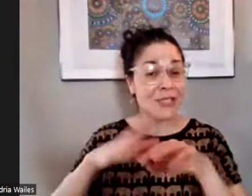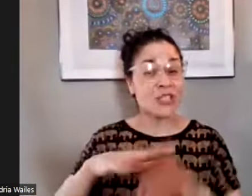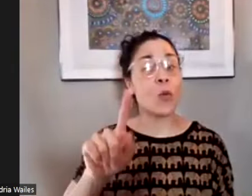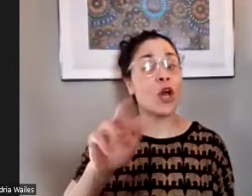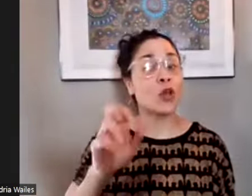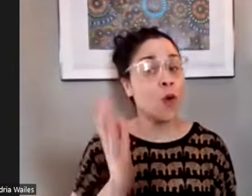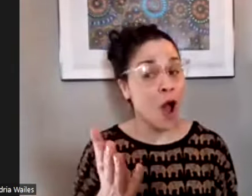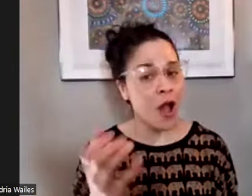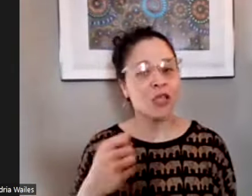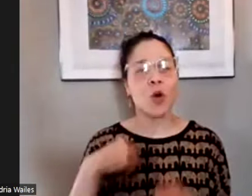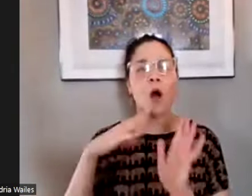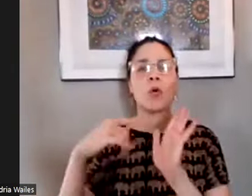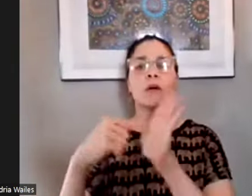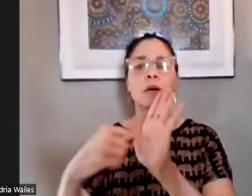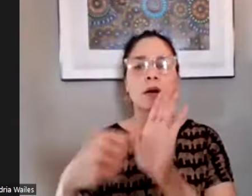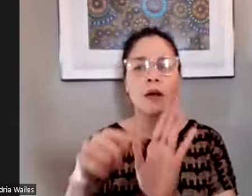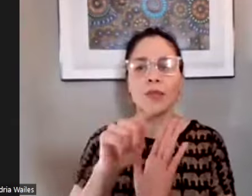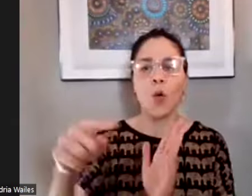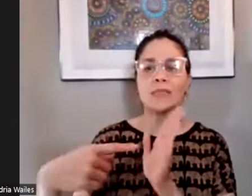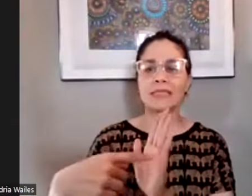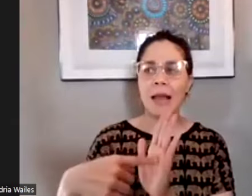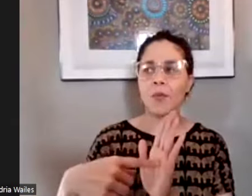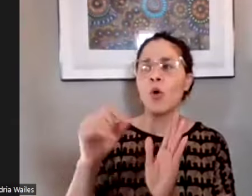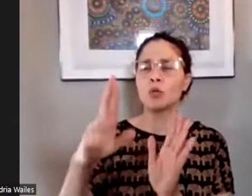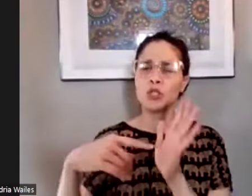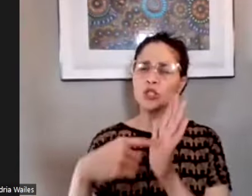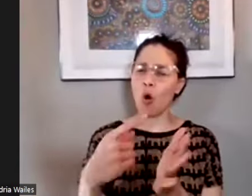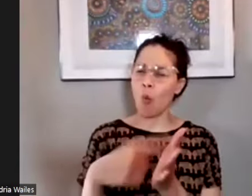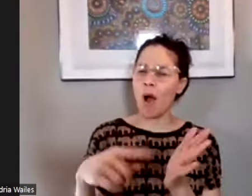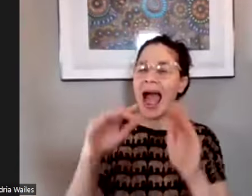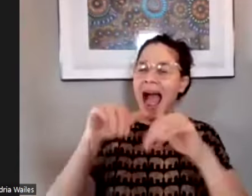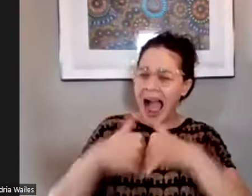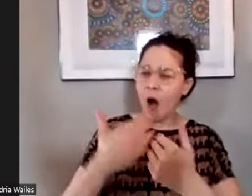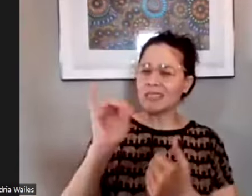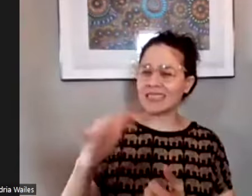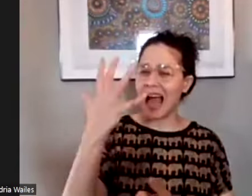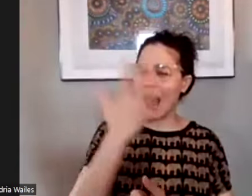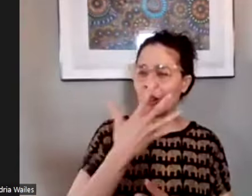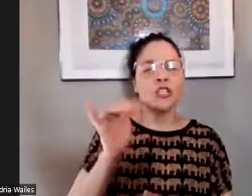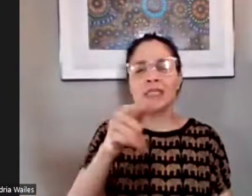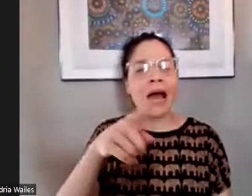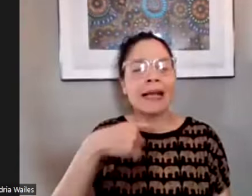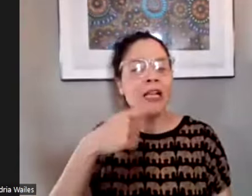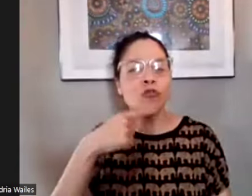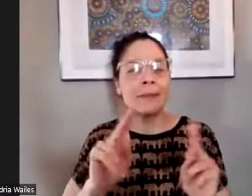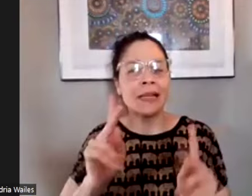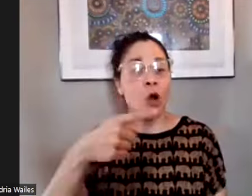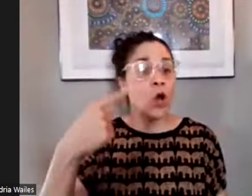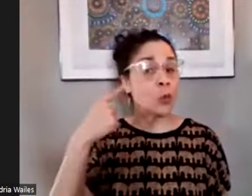sign the same idea based on where you are. So I would give her the regional examples or show her what